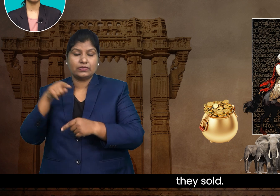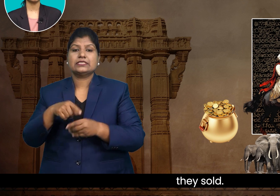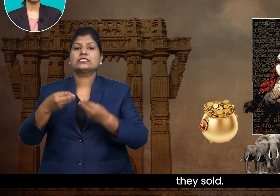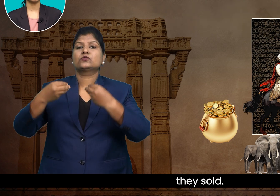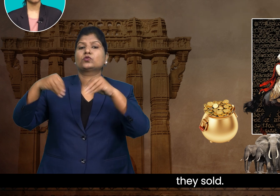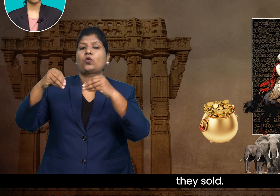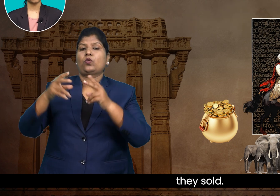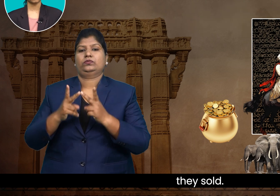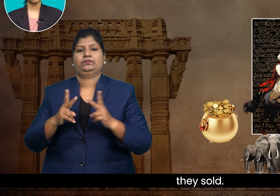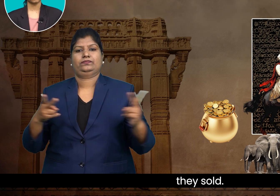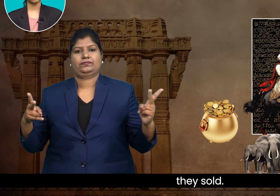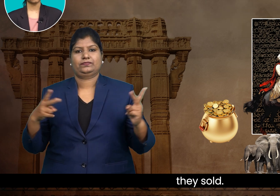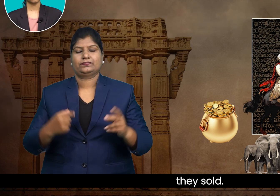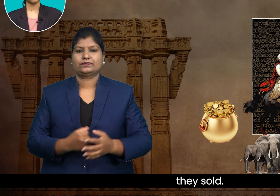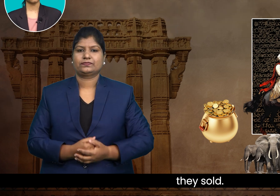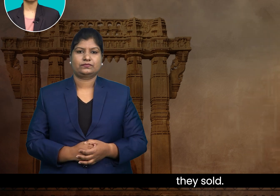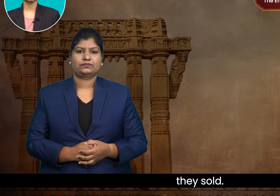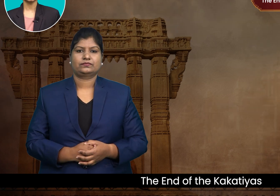sold.